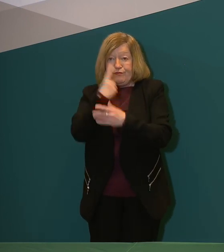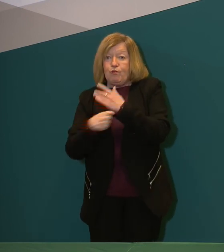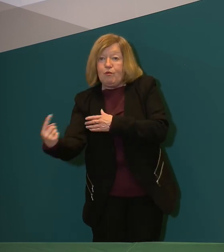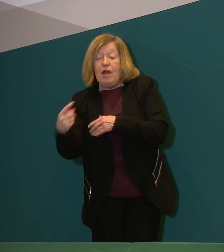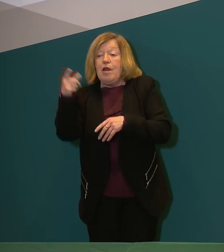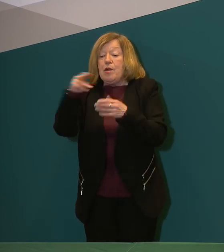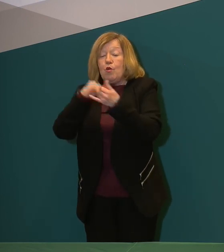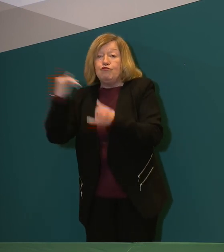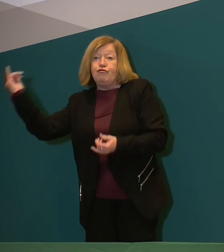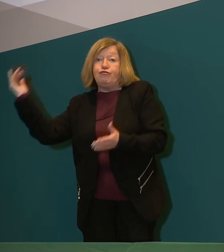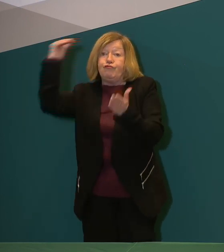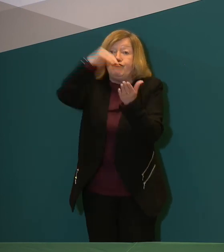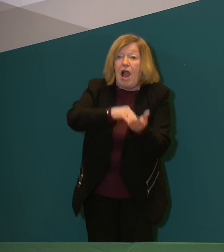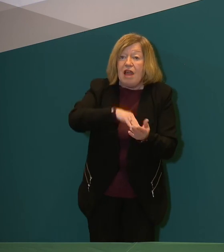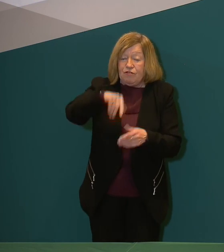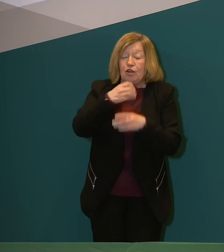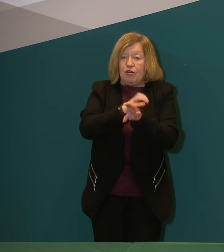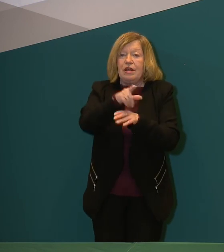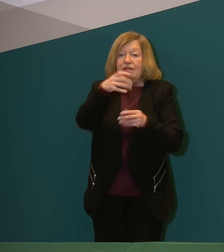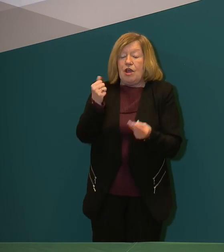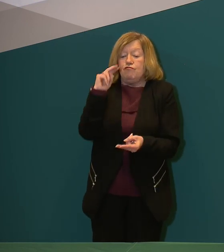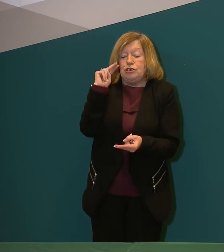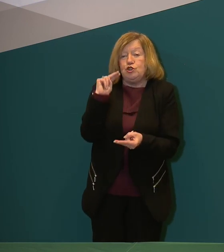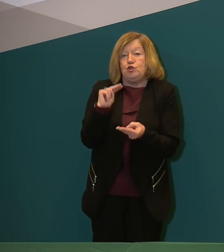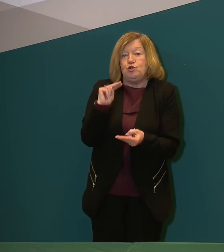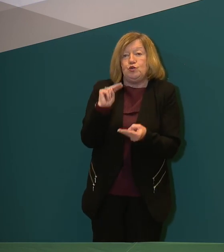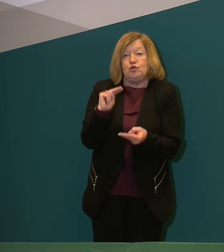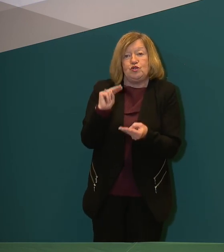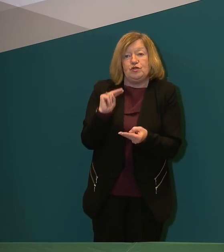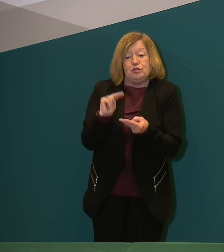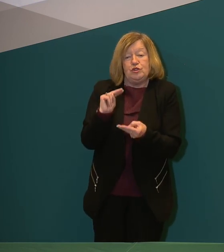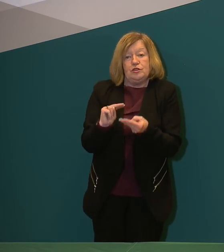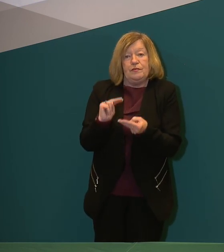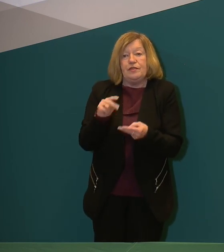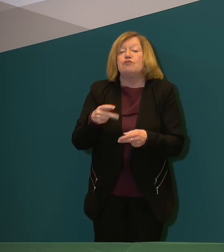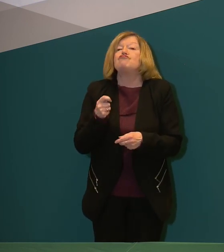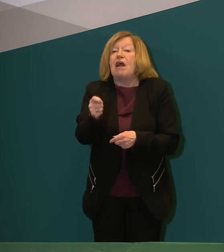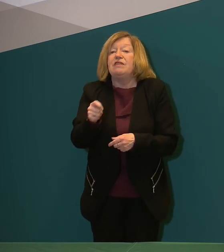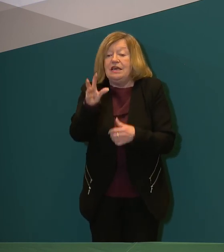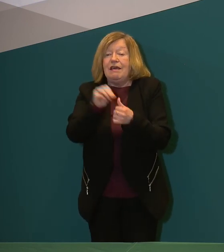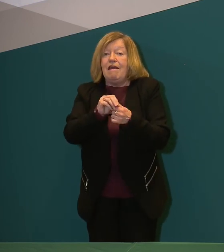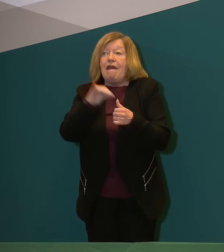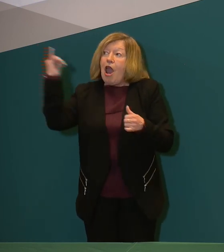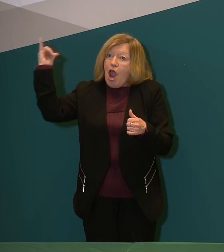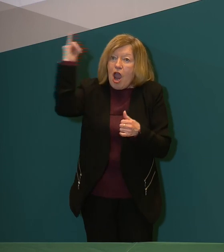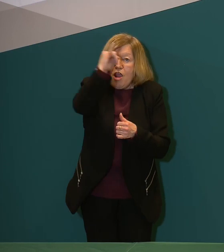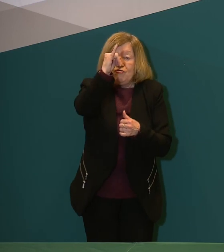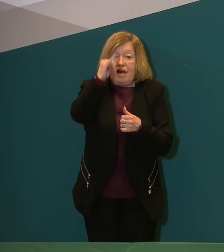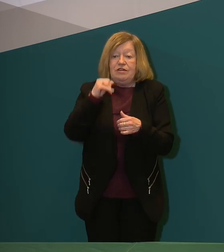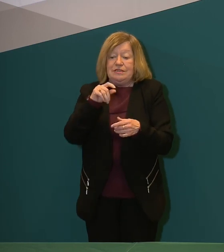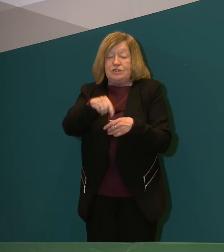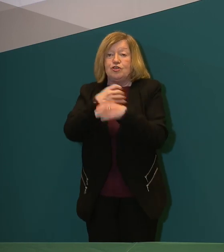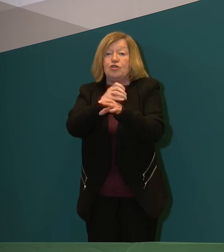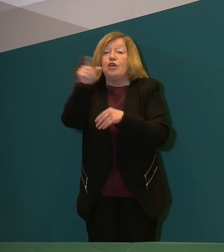coming back into the country, have significantly reduced the travel, particularly air travel, into the country